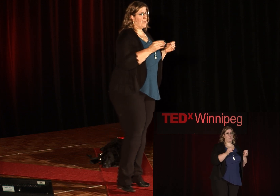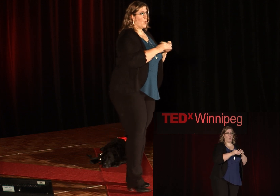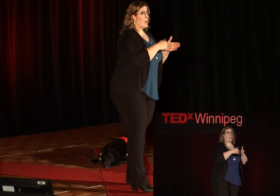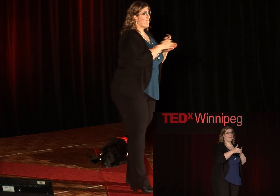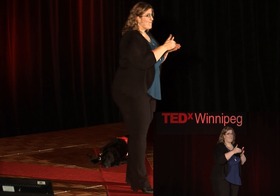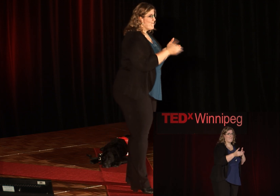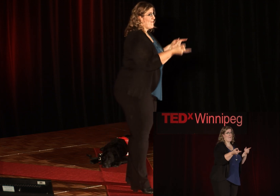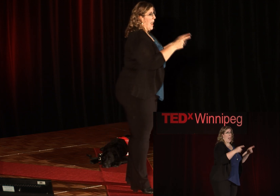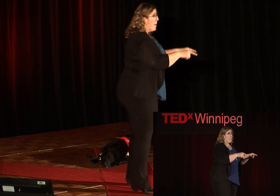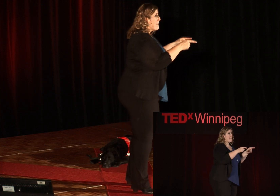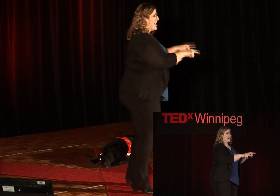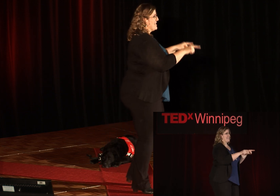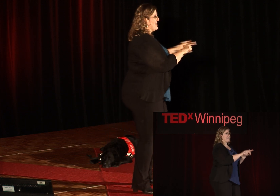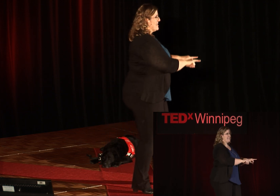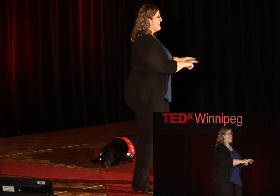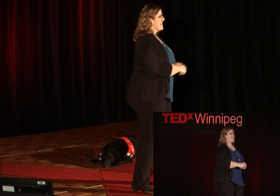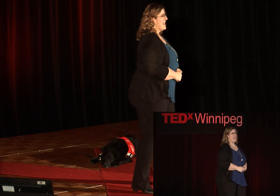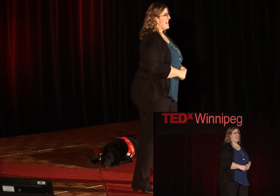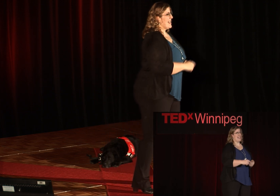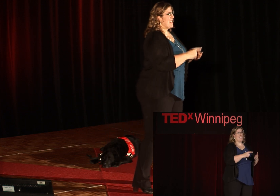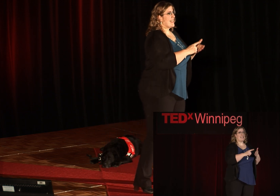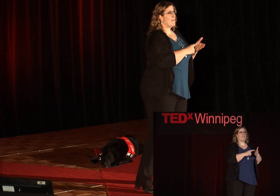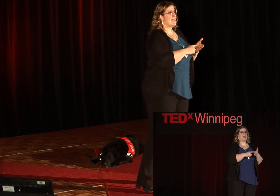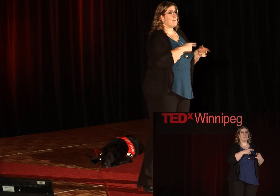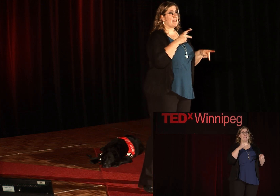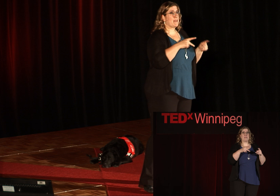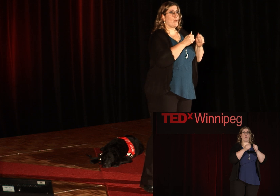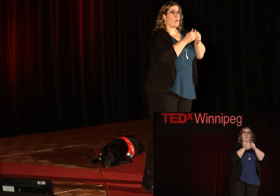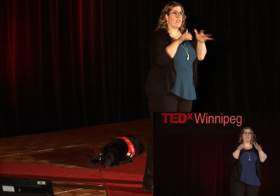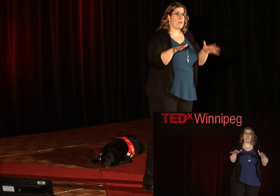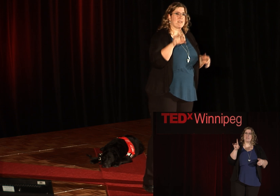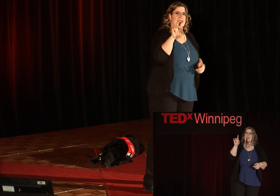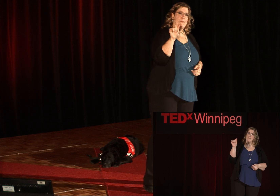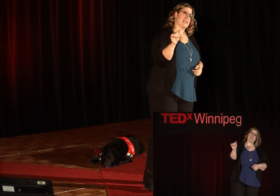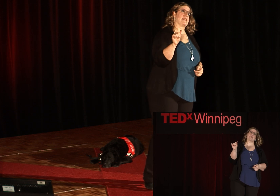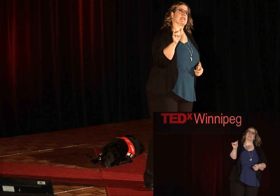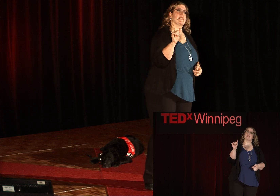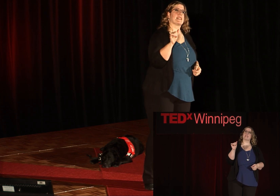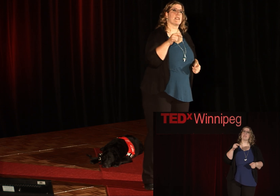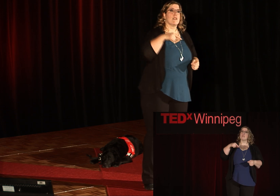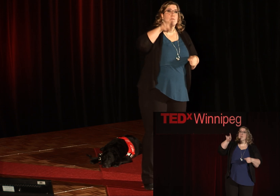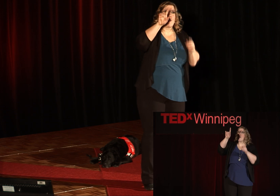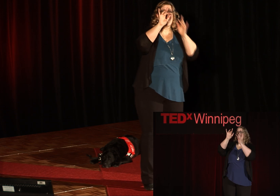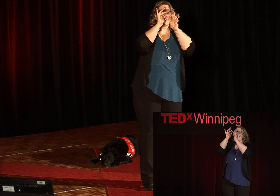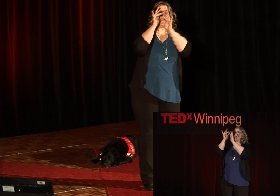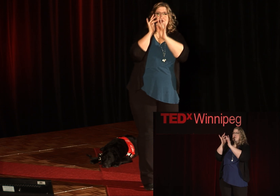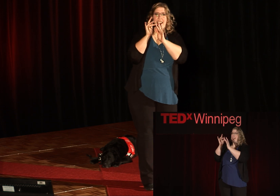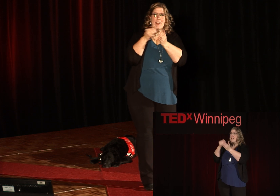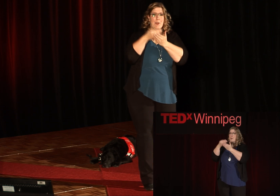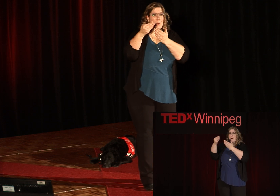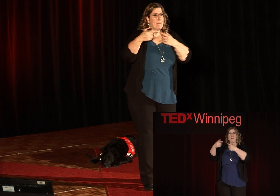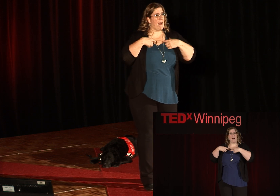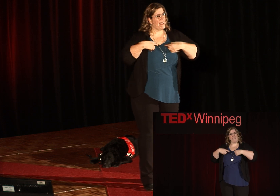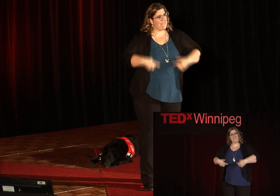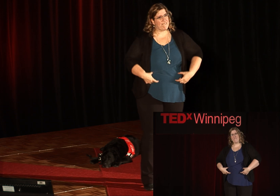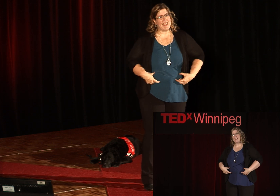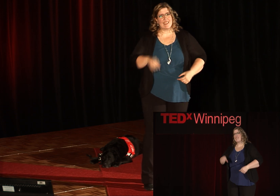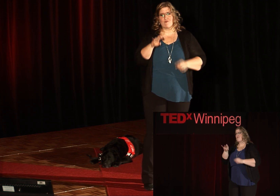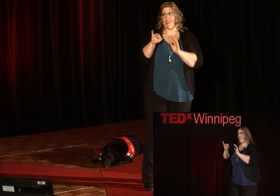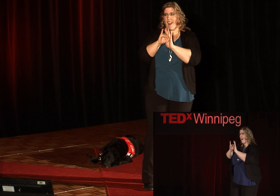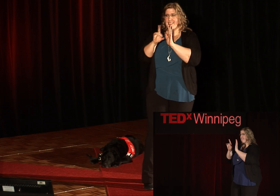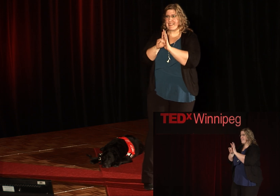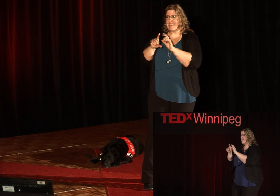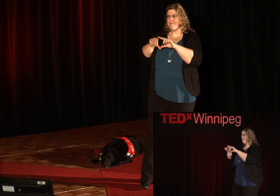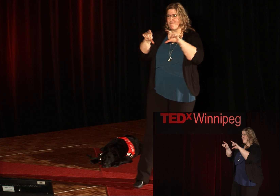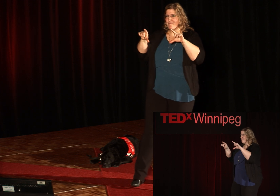more common issue is sometimes people without disabilities are purchasing vests or IDs off